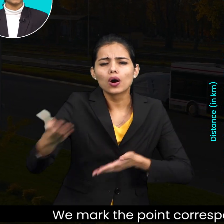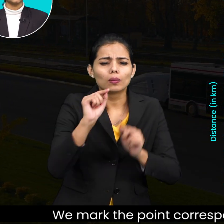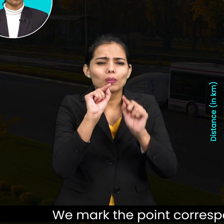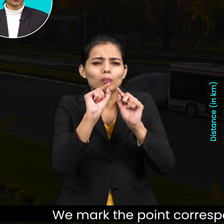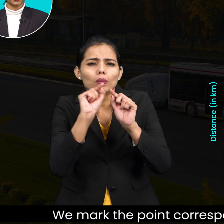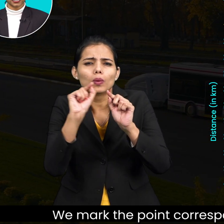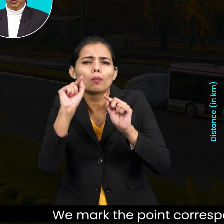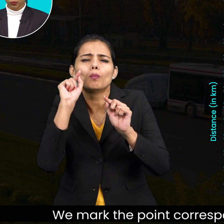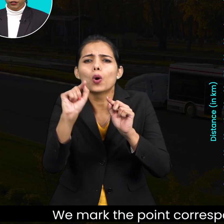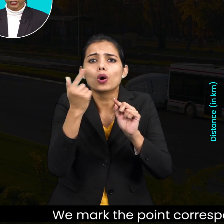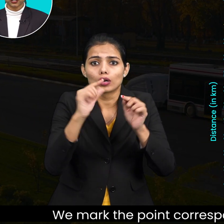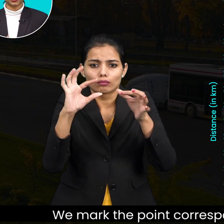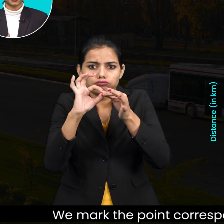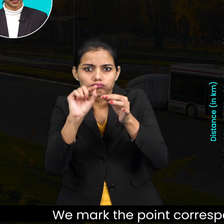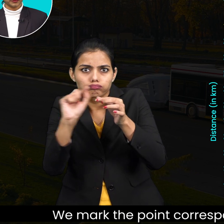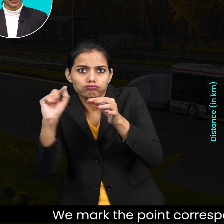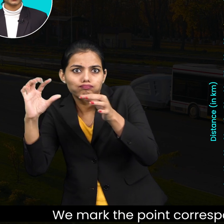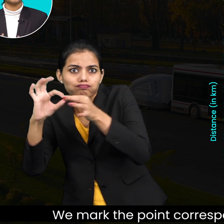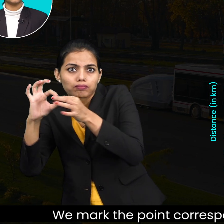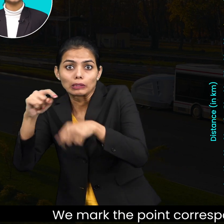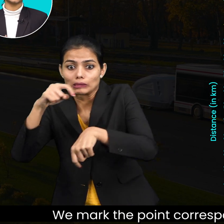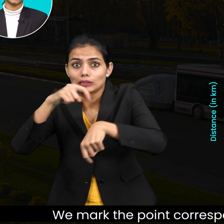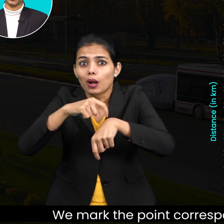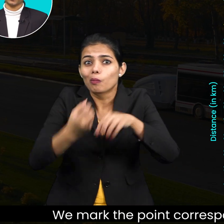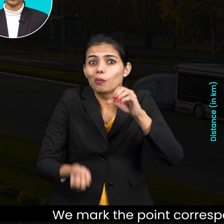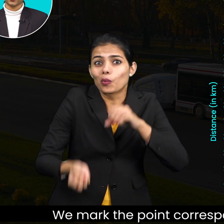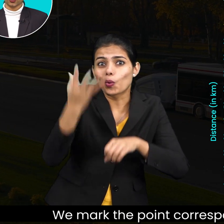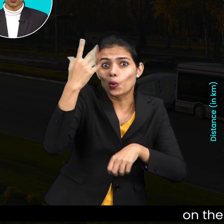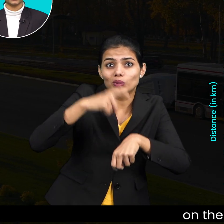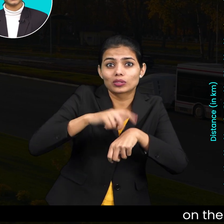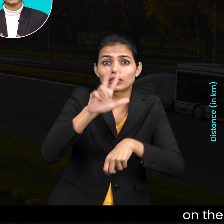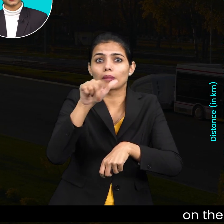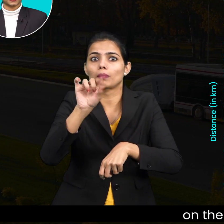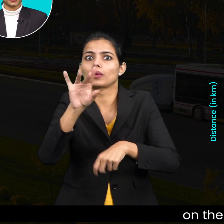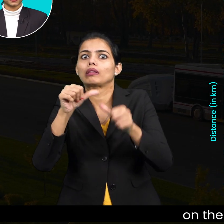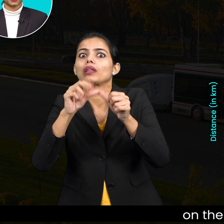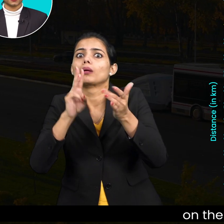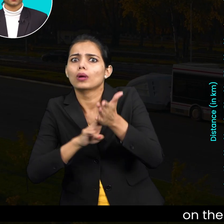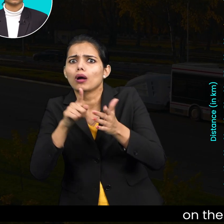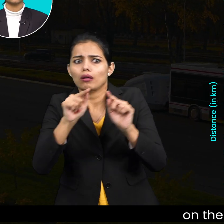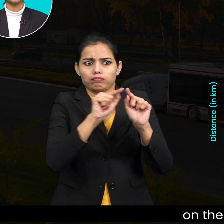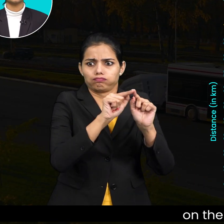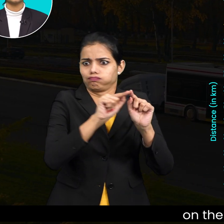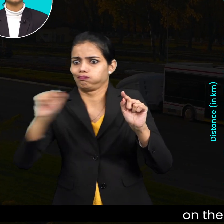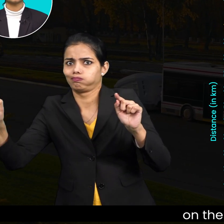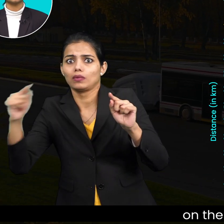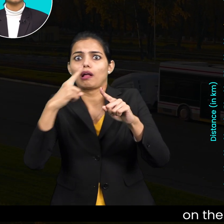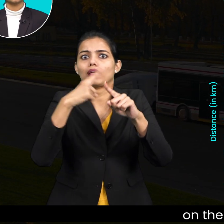We mark the point corresponding to the time 8:15 am on the x-axis.